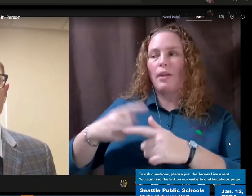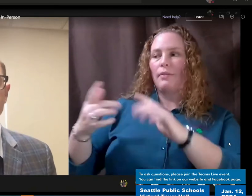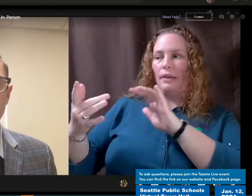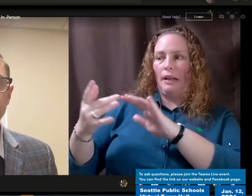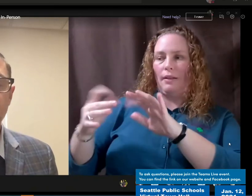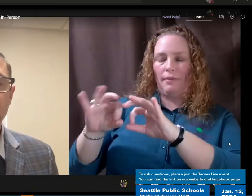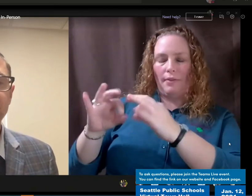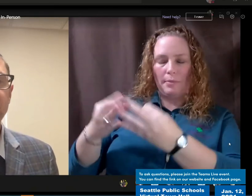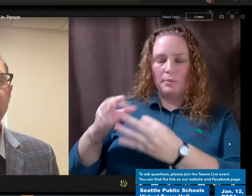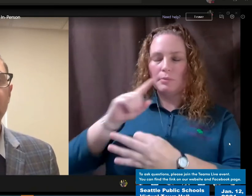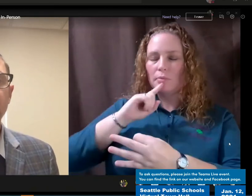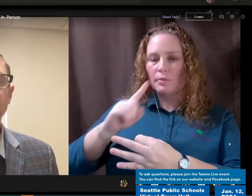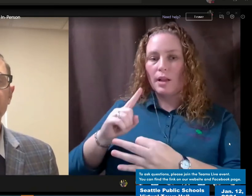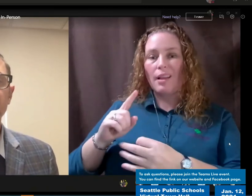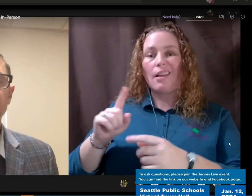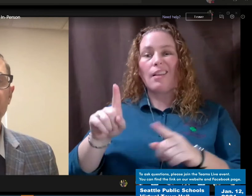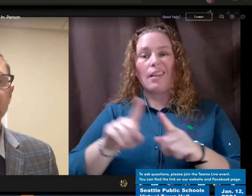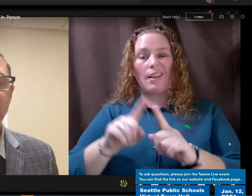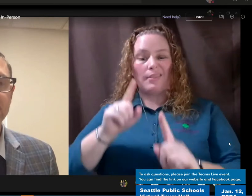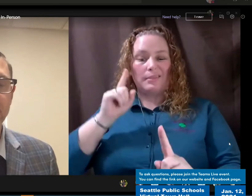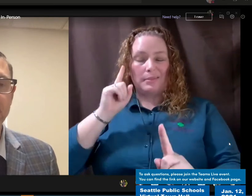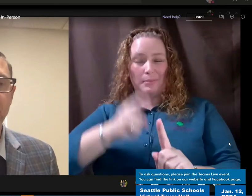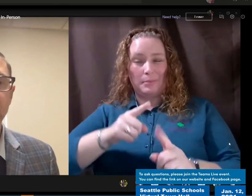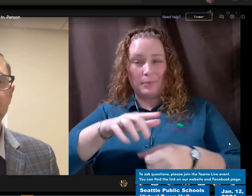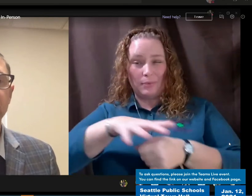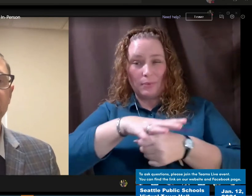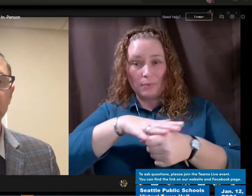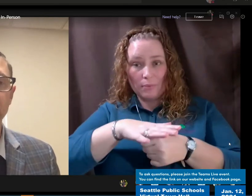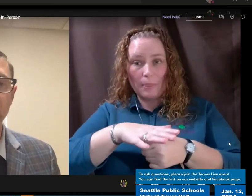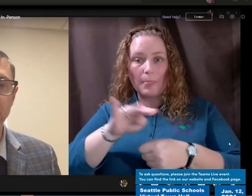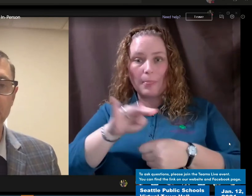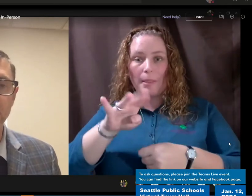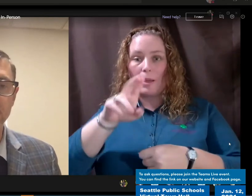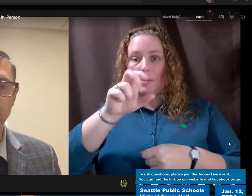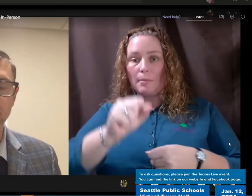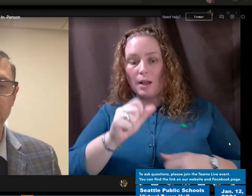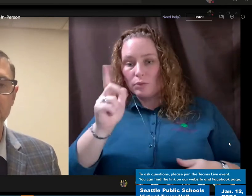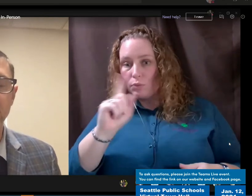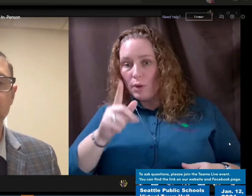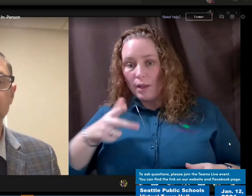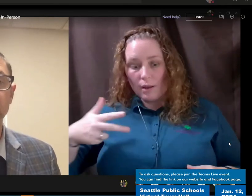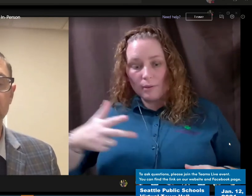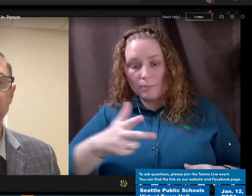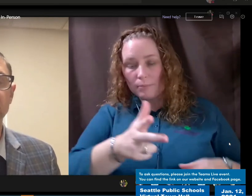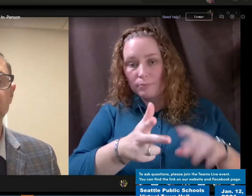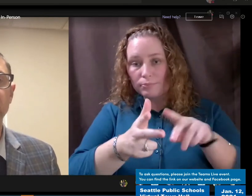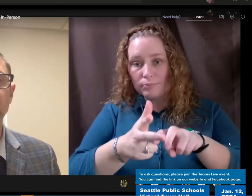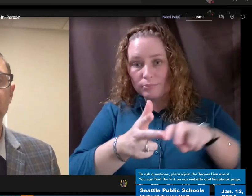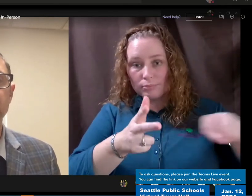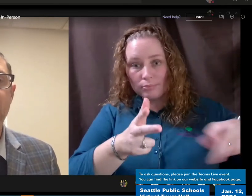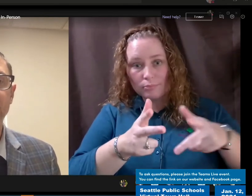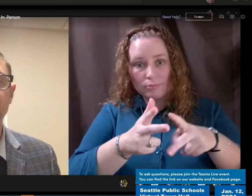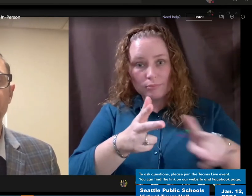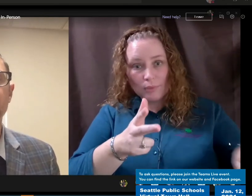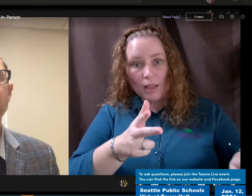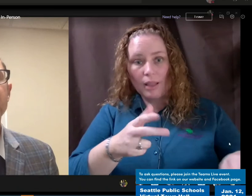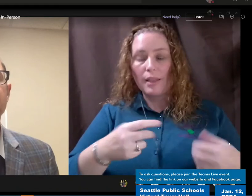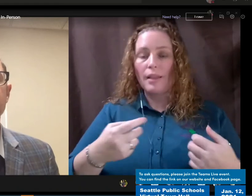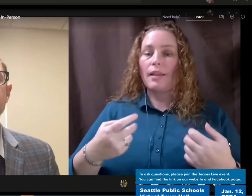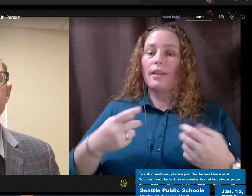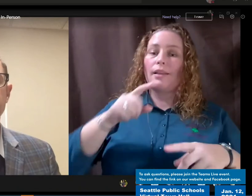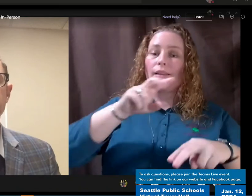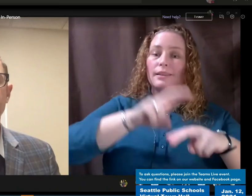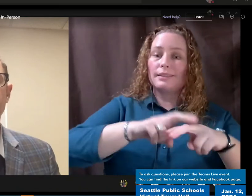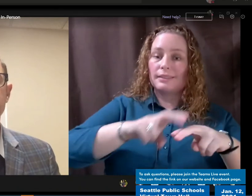bus drops off, our buses are sanitized every day. The seating arrangement is to provide social distancing, masking,